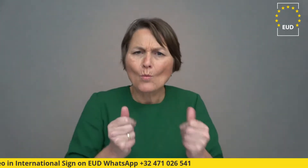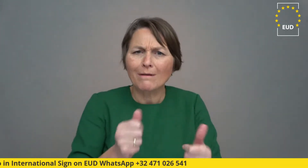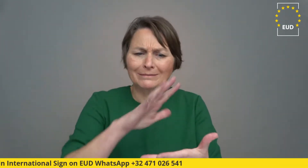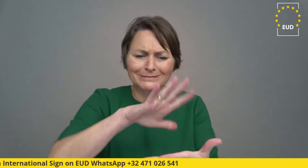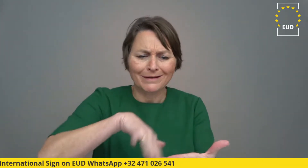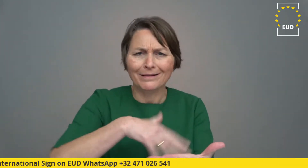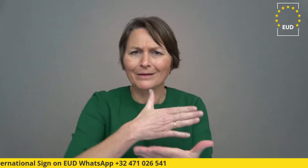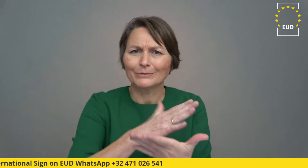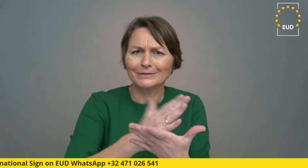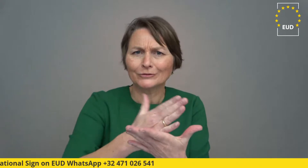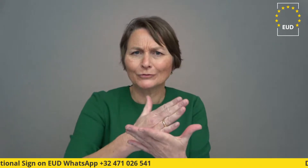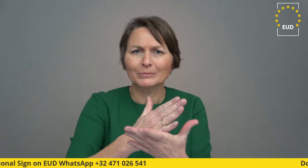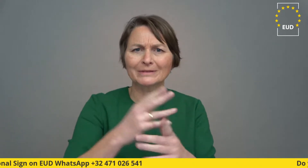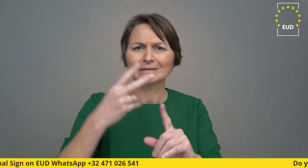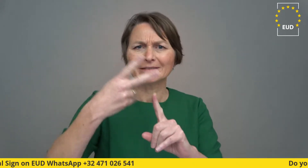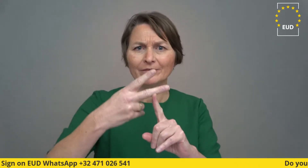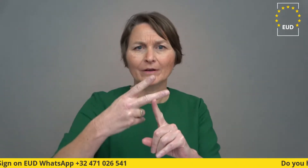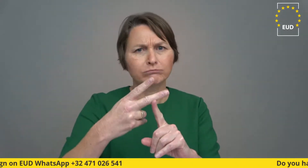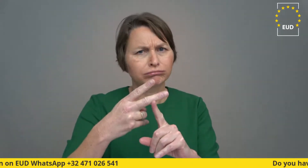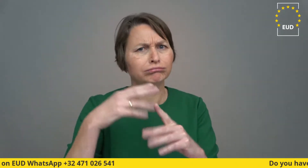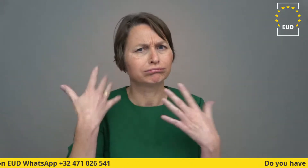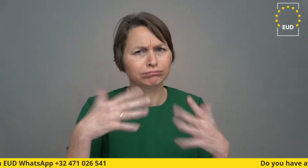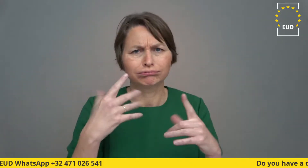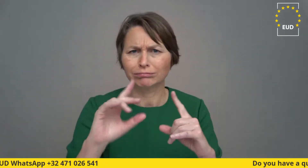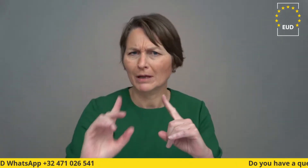And hello to all our viewers today.